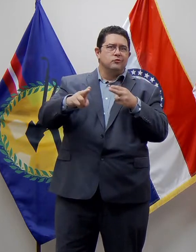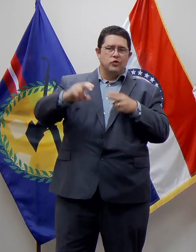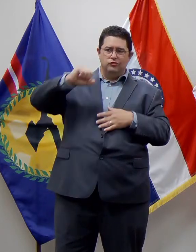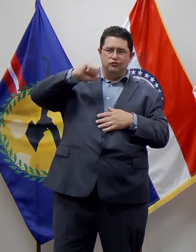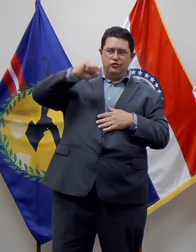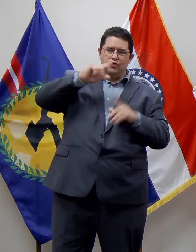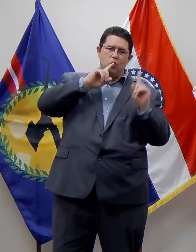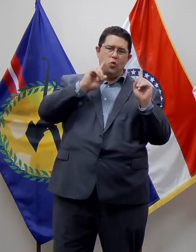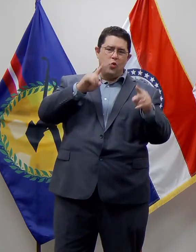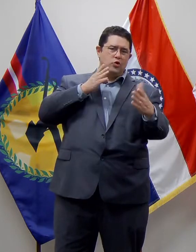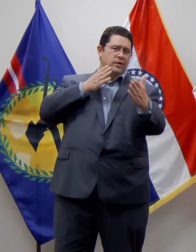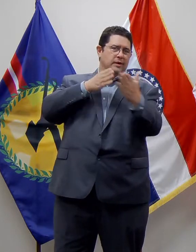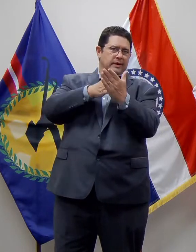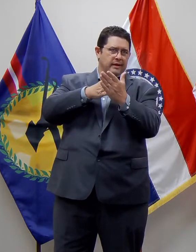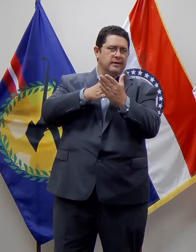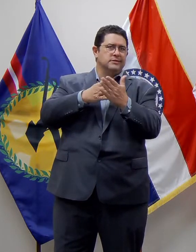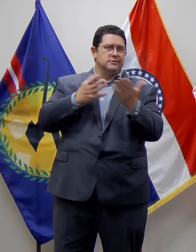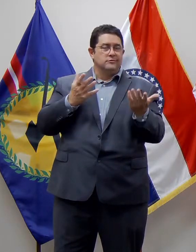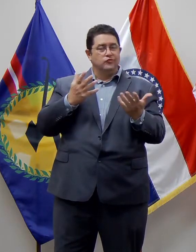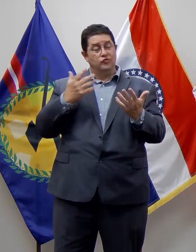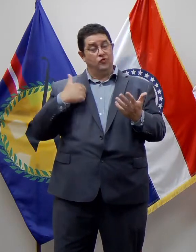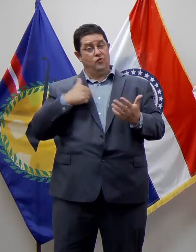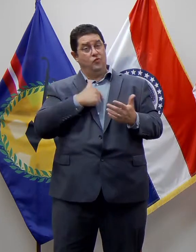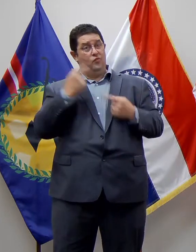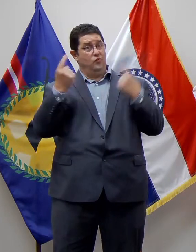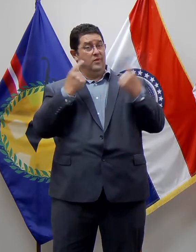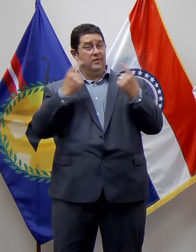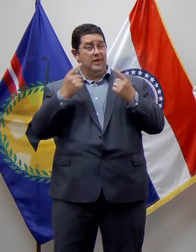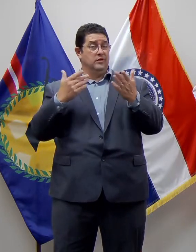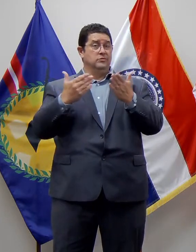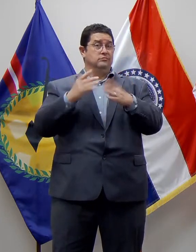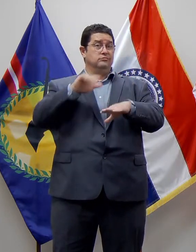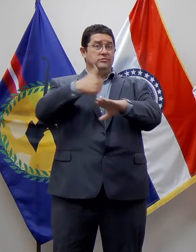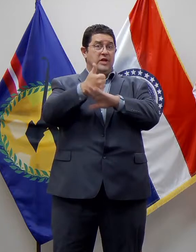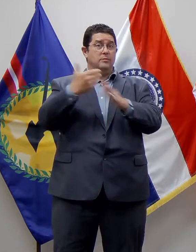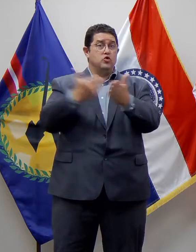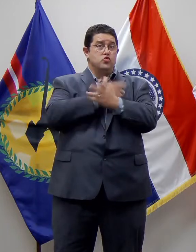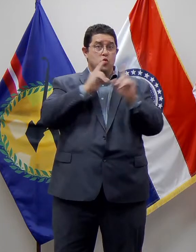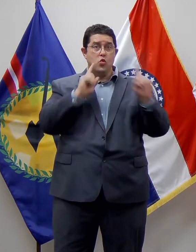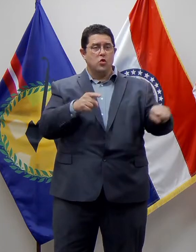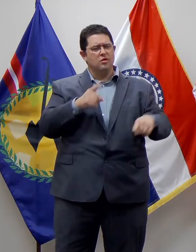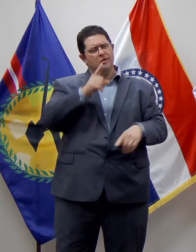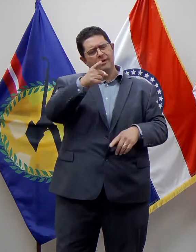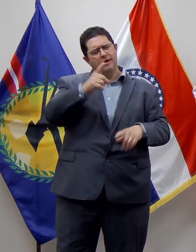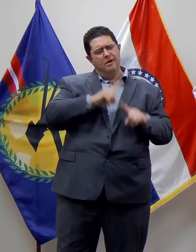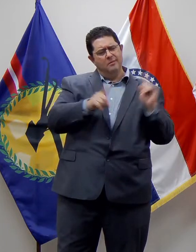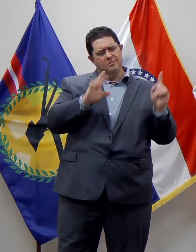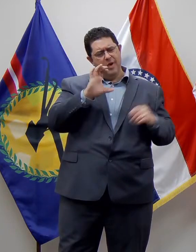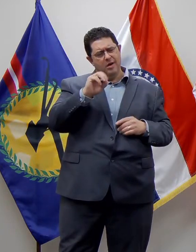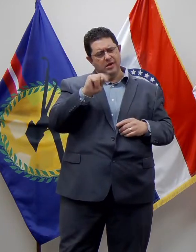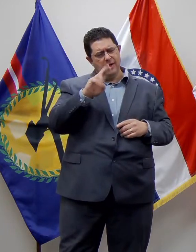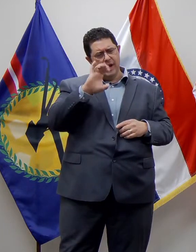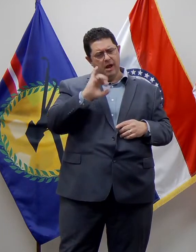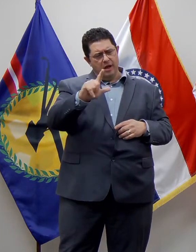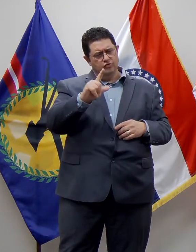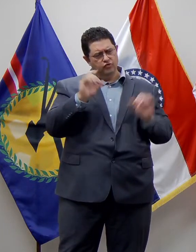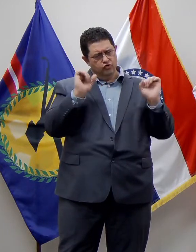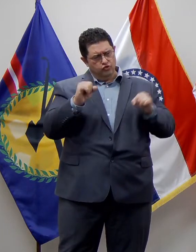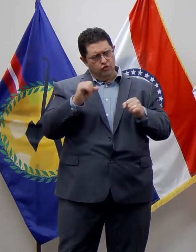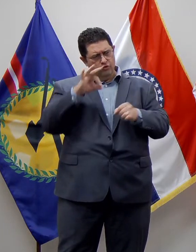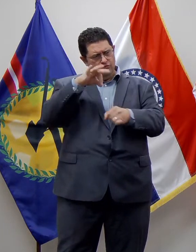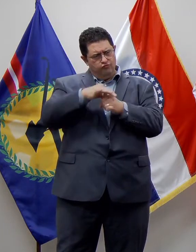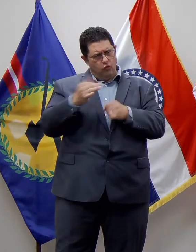we believe that issuing a new order is following the guidance of the court. But the council could vote to overturn this as well,